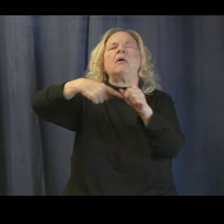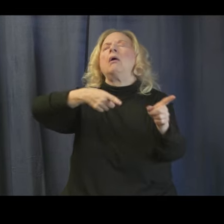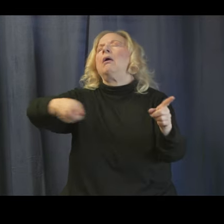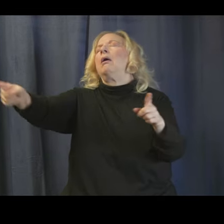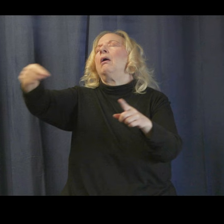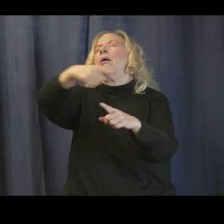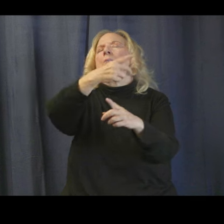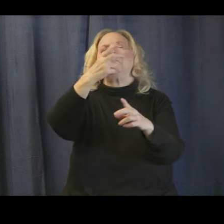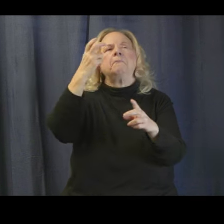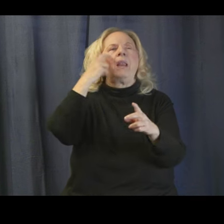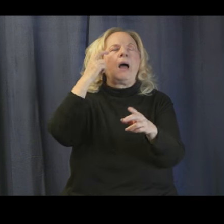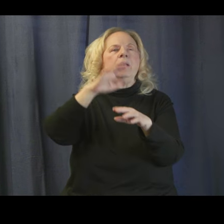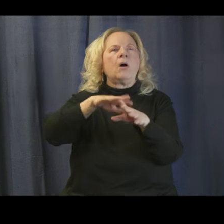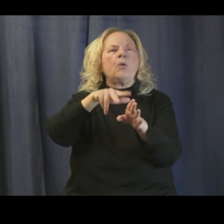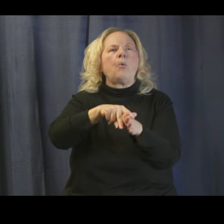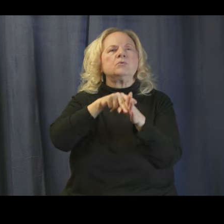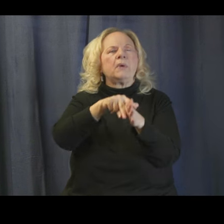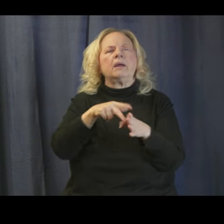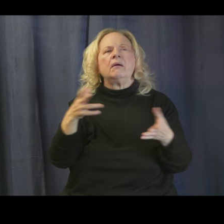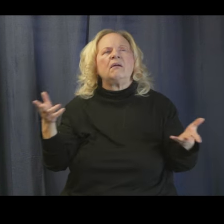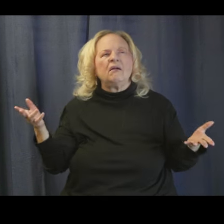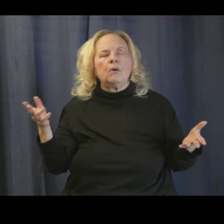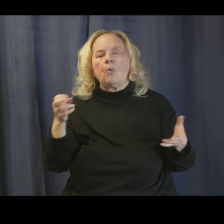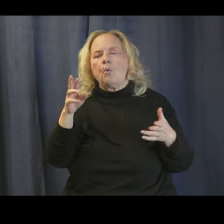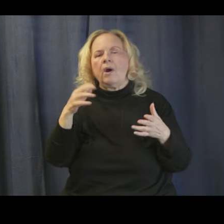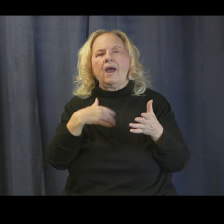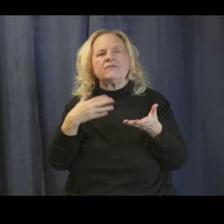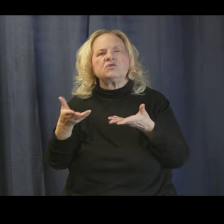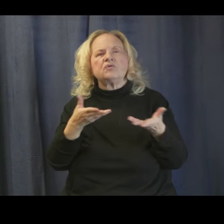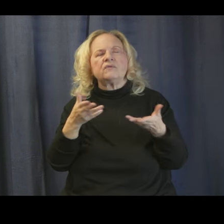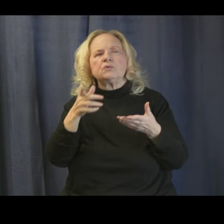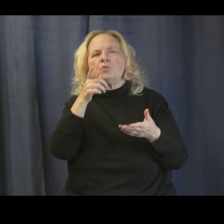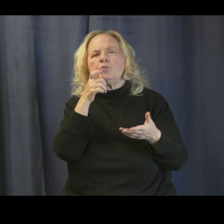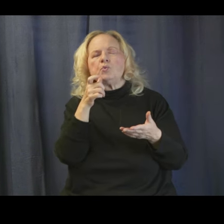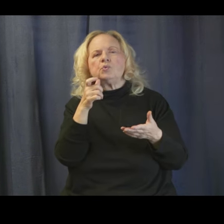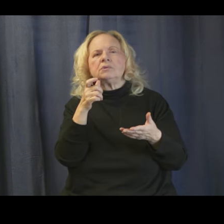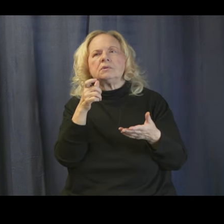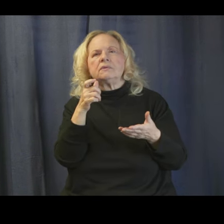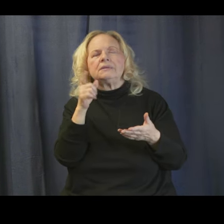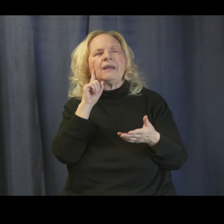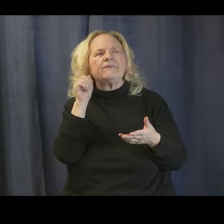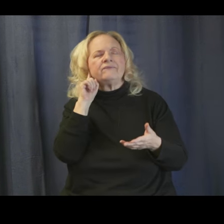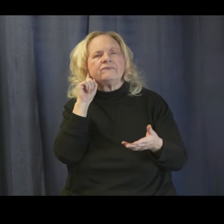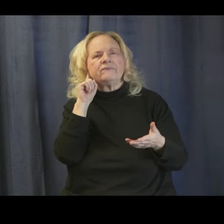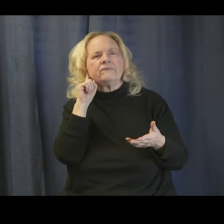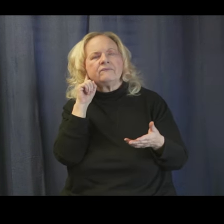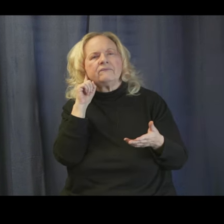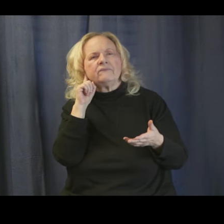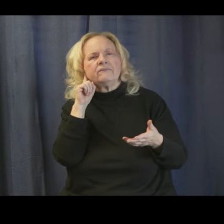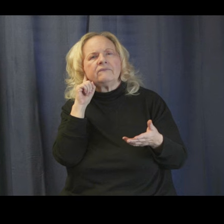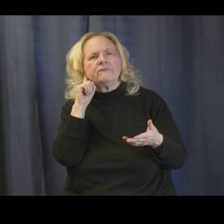months. Or how would you like to have a servant who is deaf?